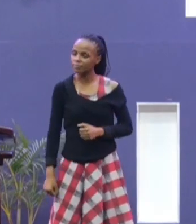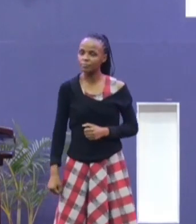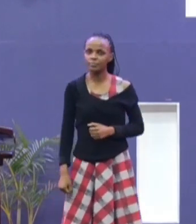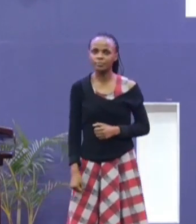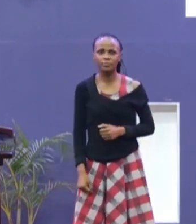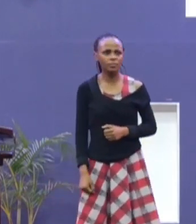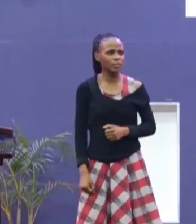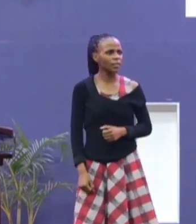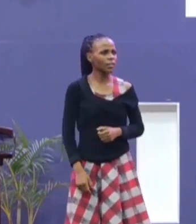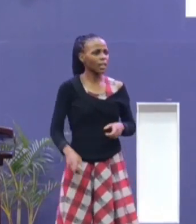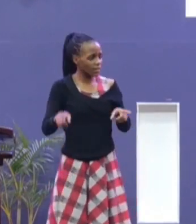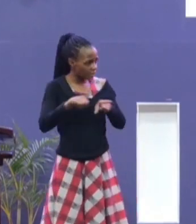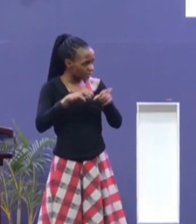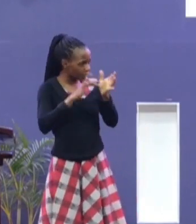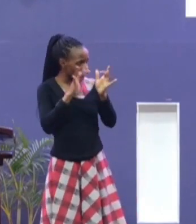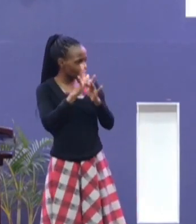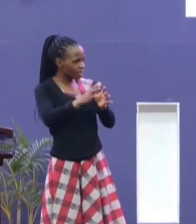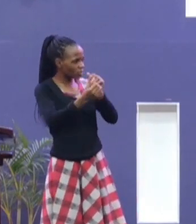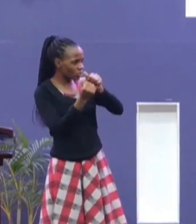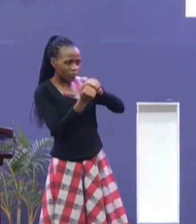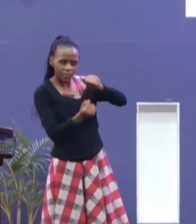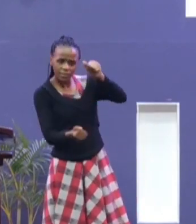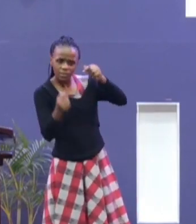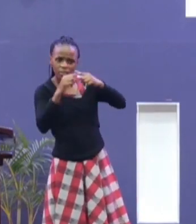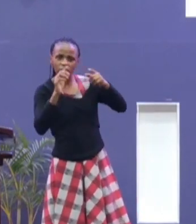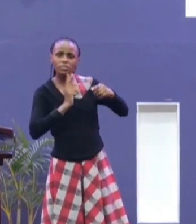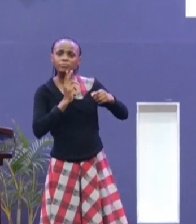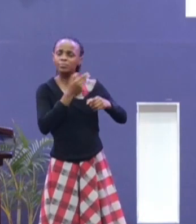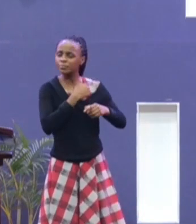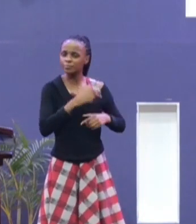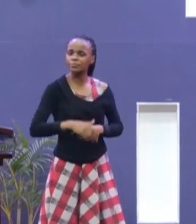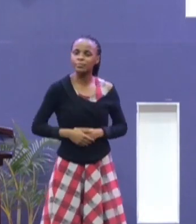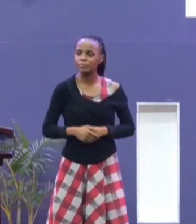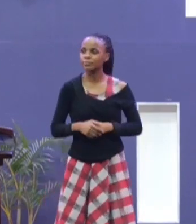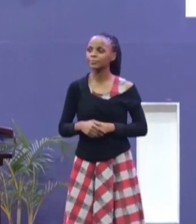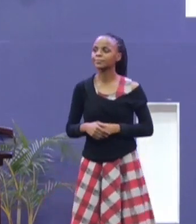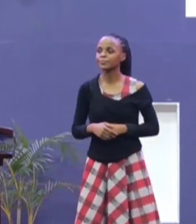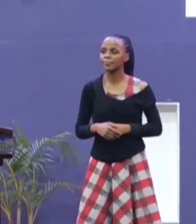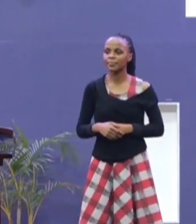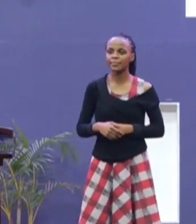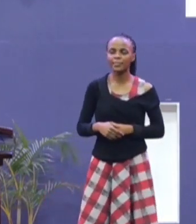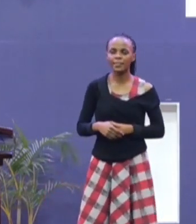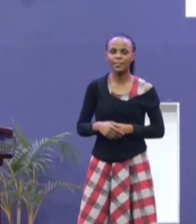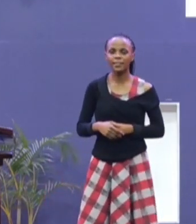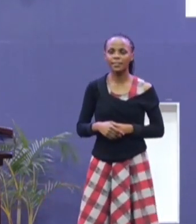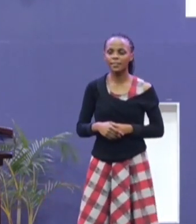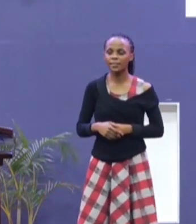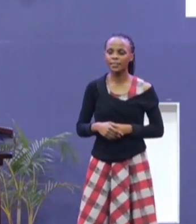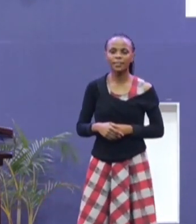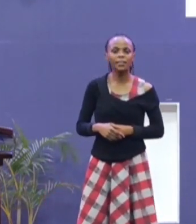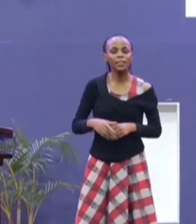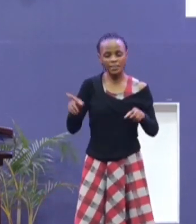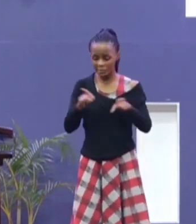yaazo. This is what Jesus reveals to us. Kino Yesu ky'atubikkulira. That the demons, this is the way